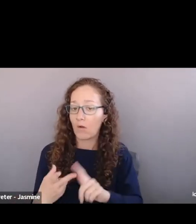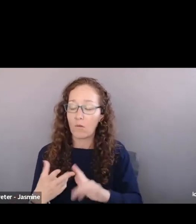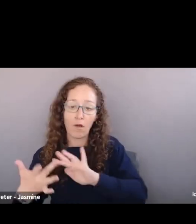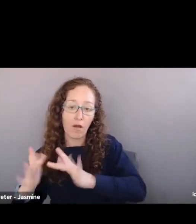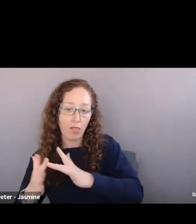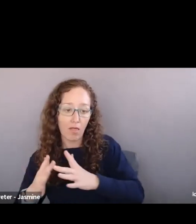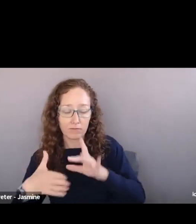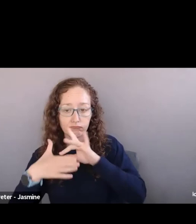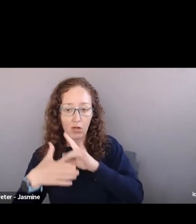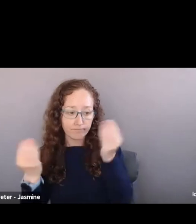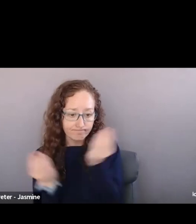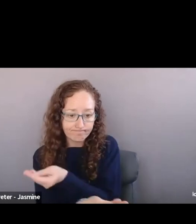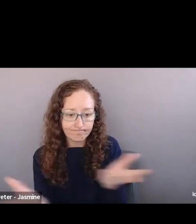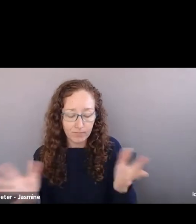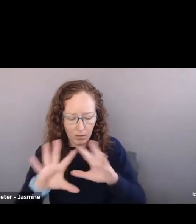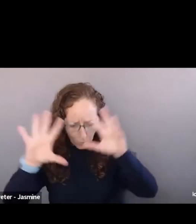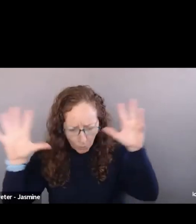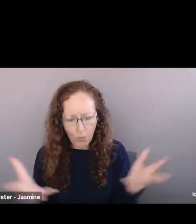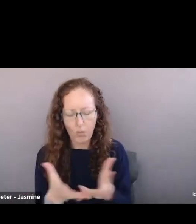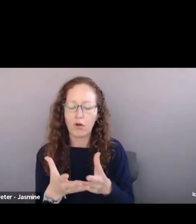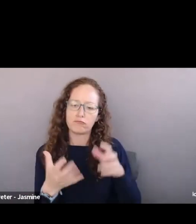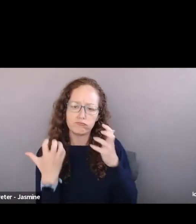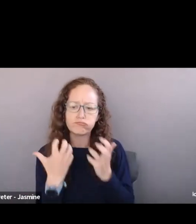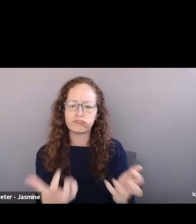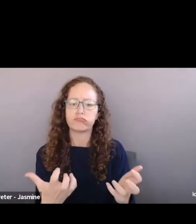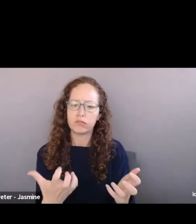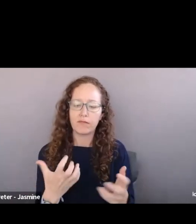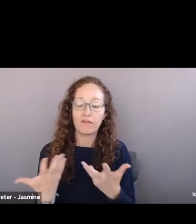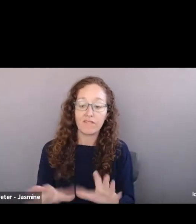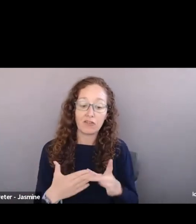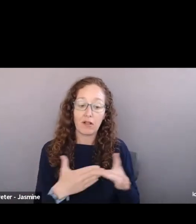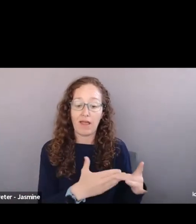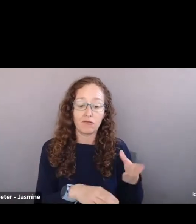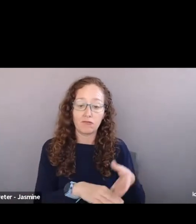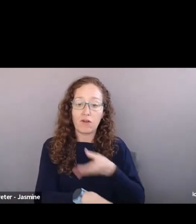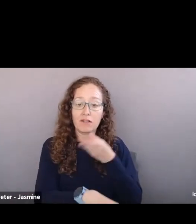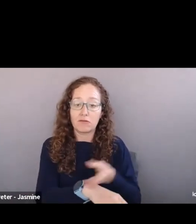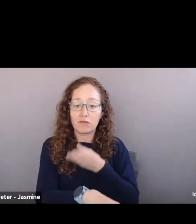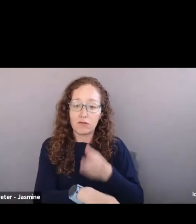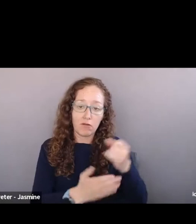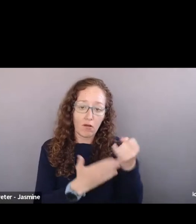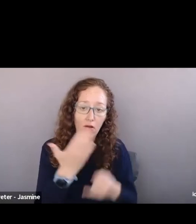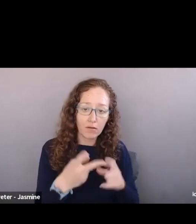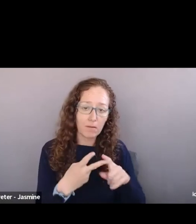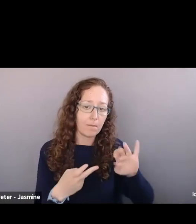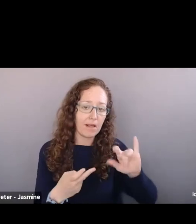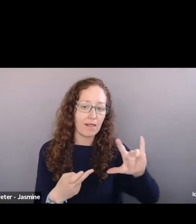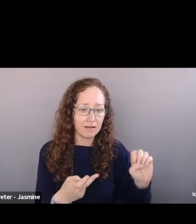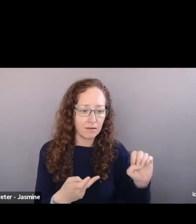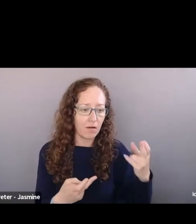across the world. She led Restoration Art and the Billie Holiday Theater through radical